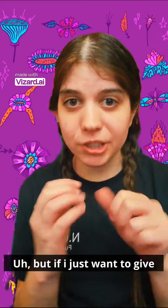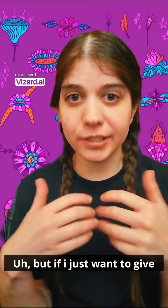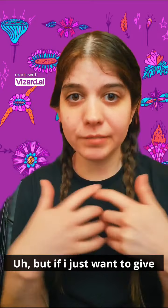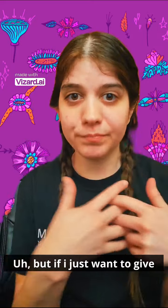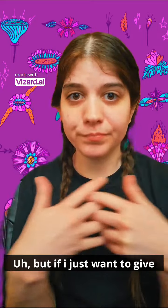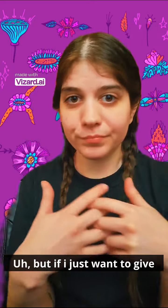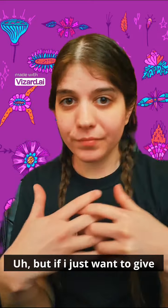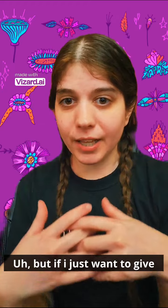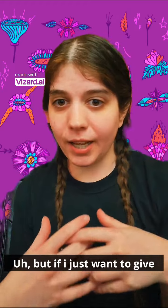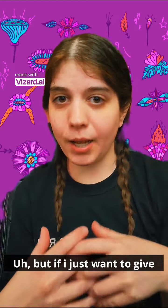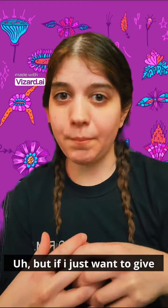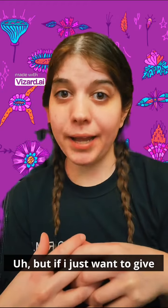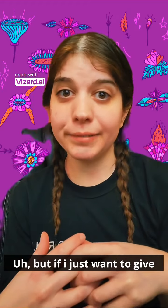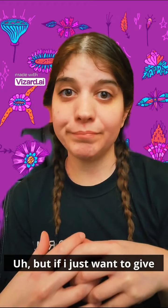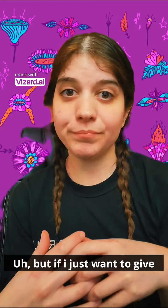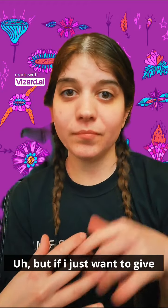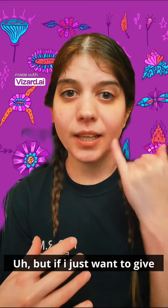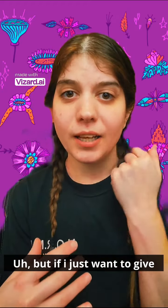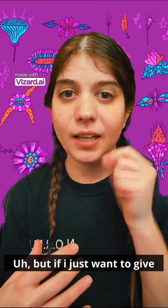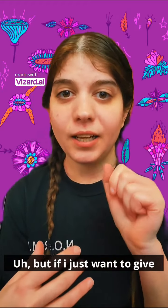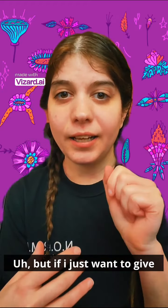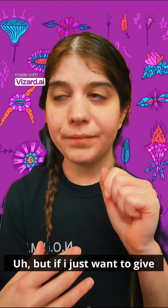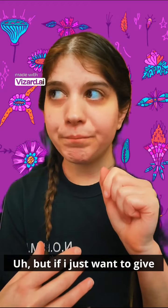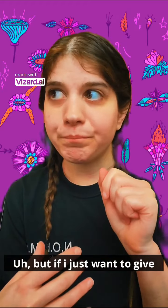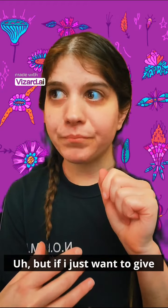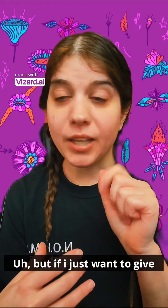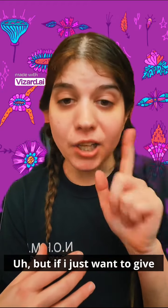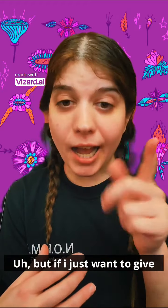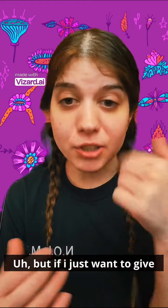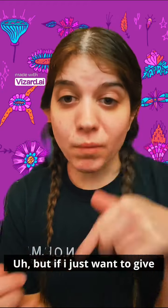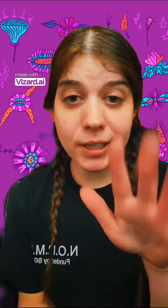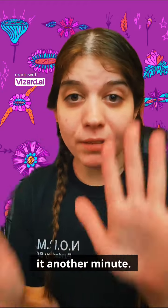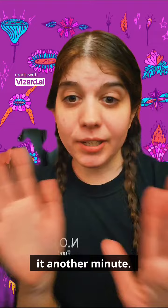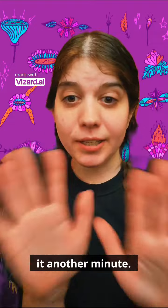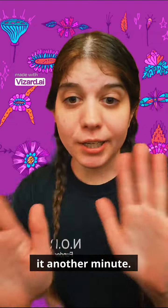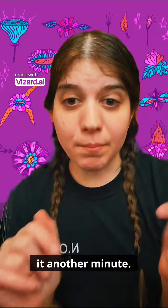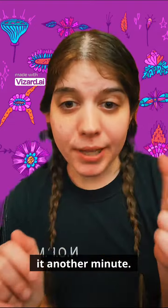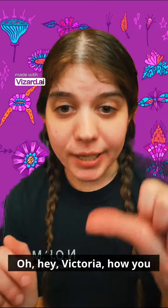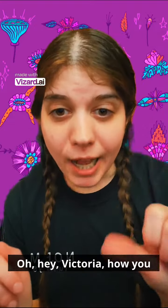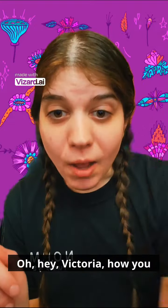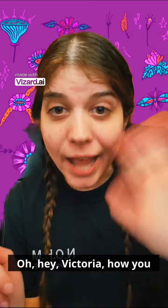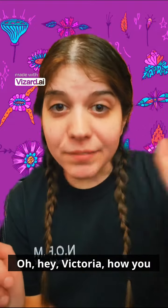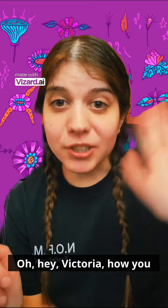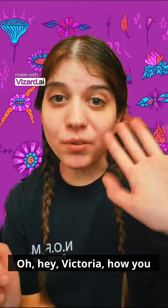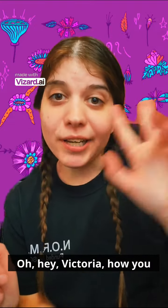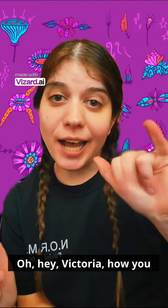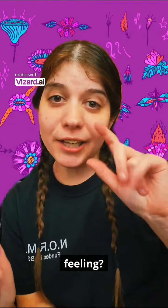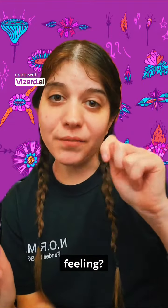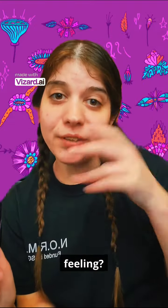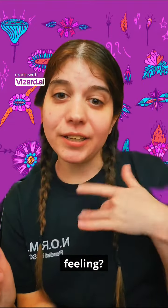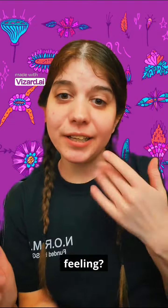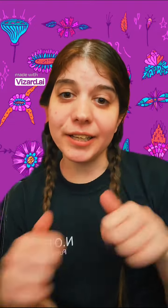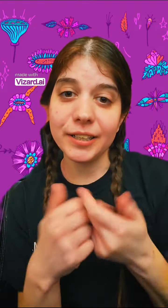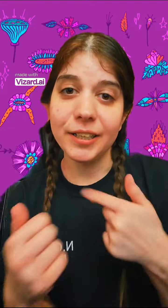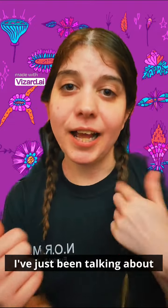engine. But if I just want to give it another minute. Oh, hey Victoria, how you feeling? I've